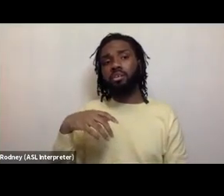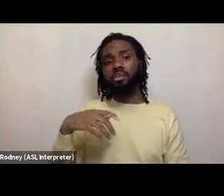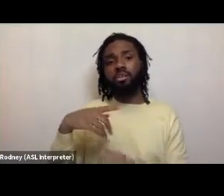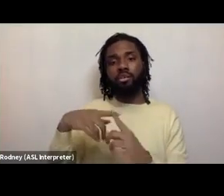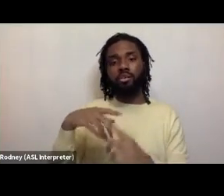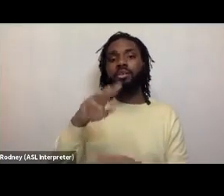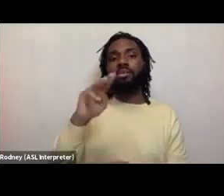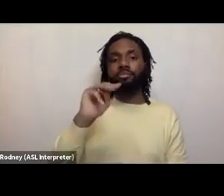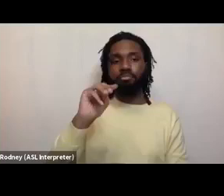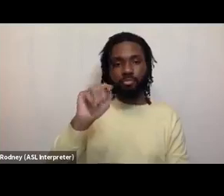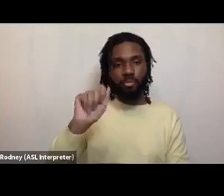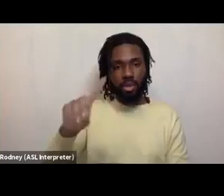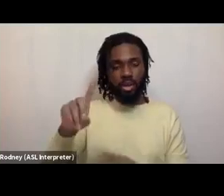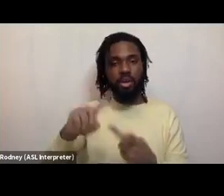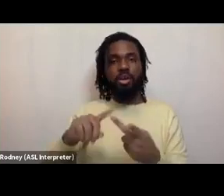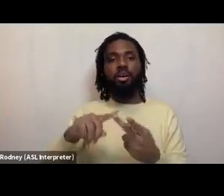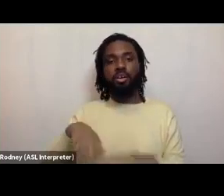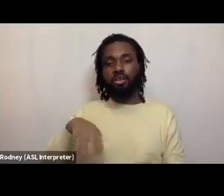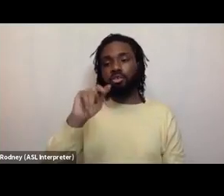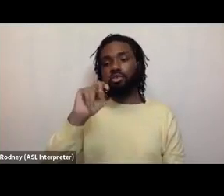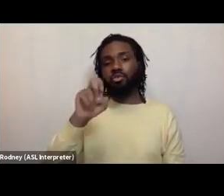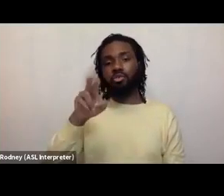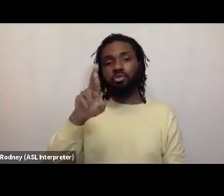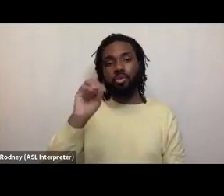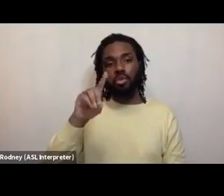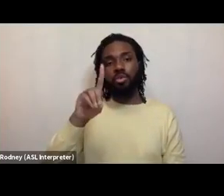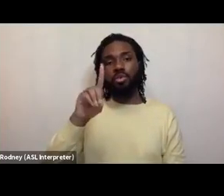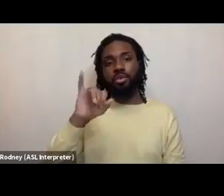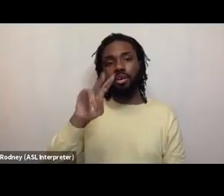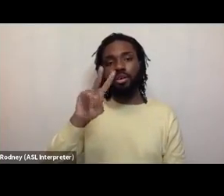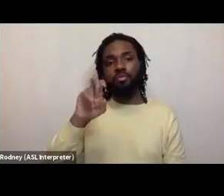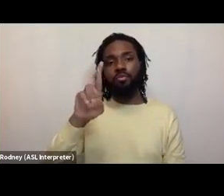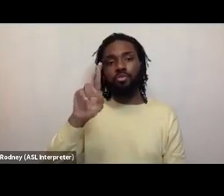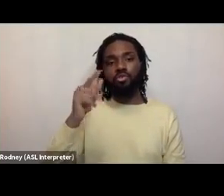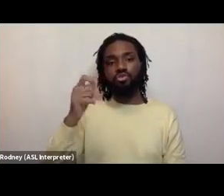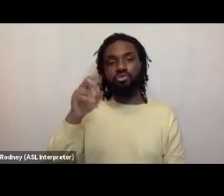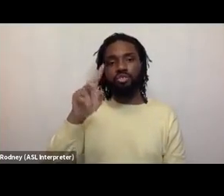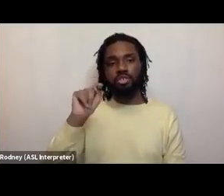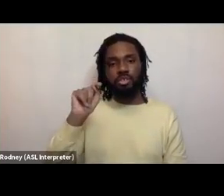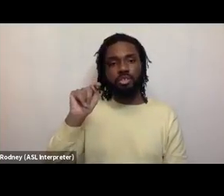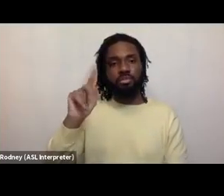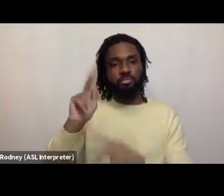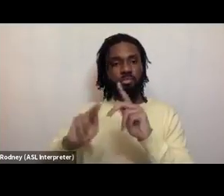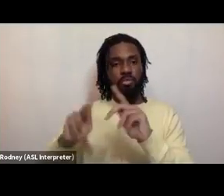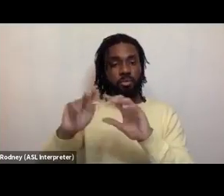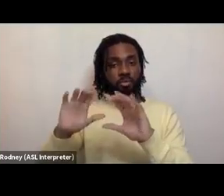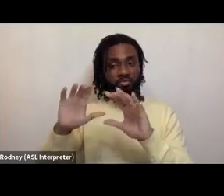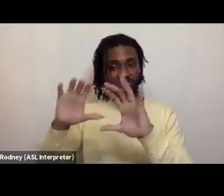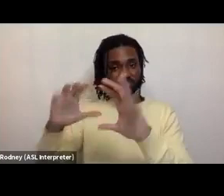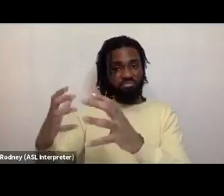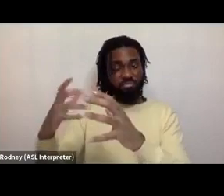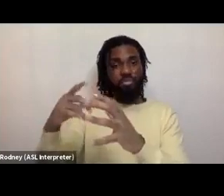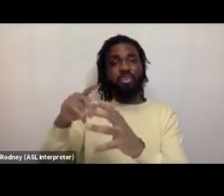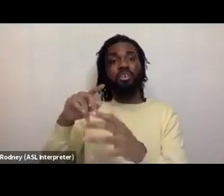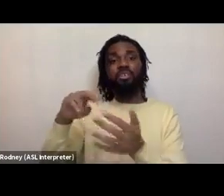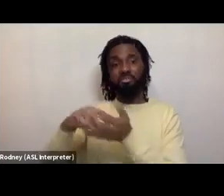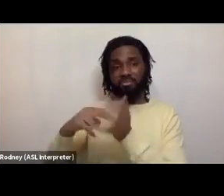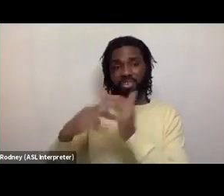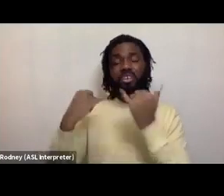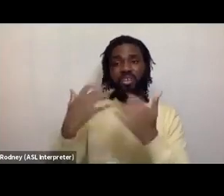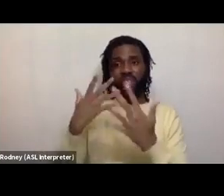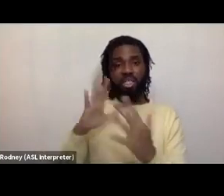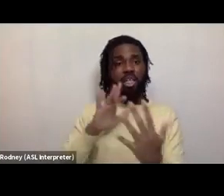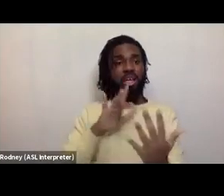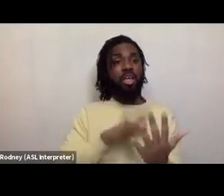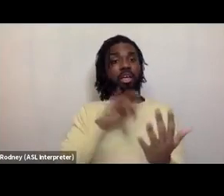neurodivergent people. So it works in a way that takes advantage of ableism in